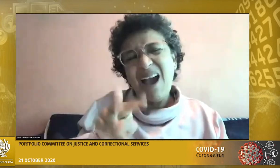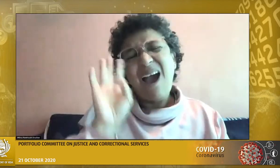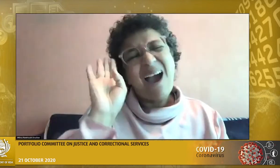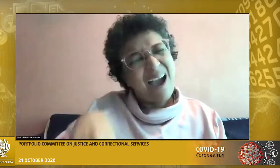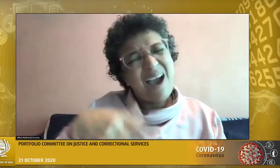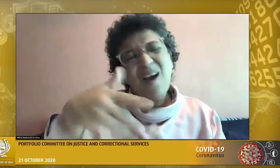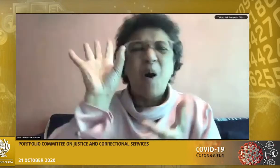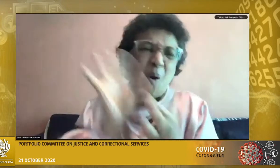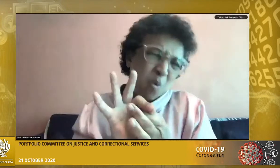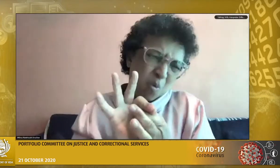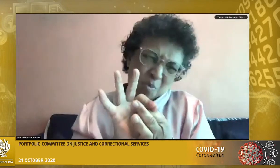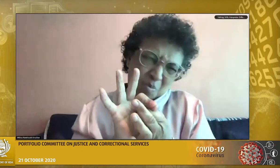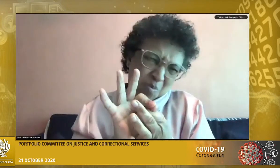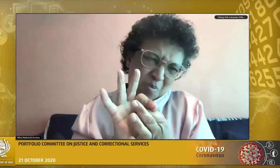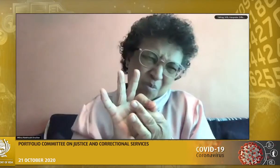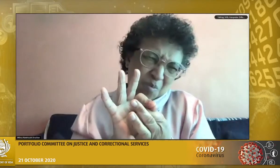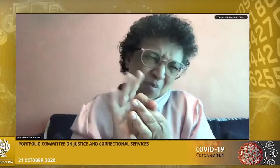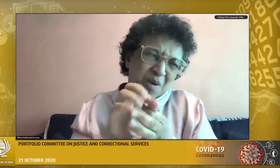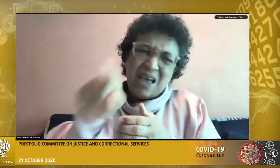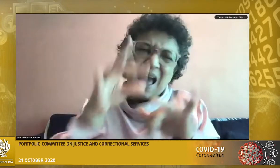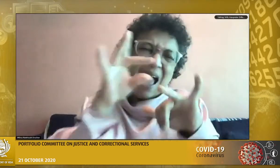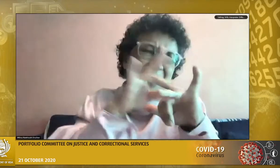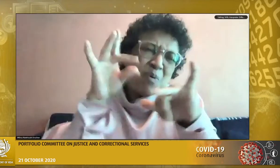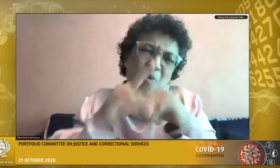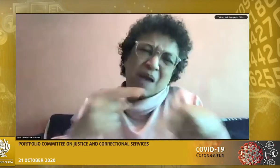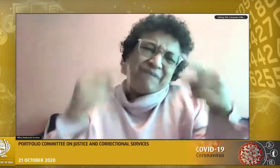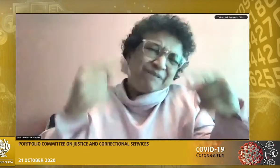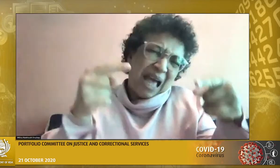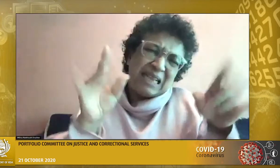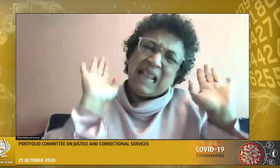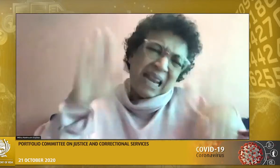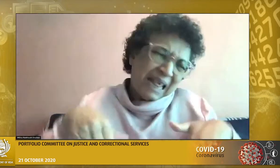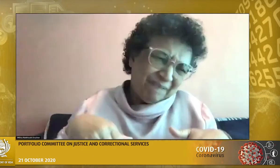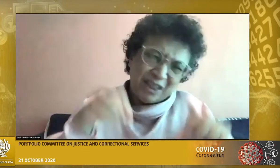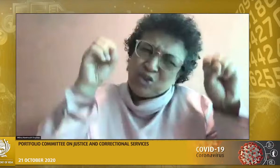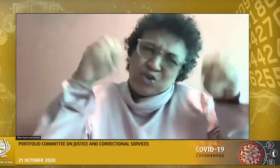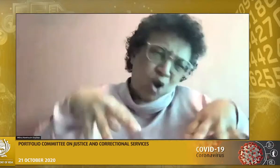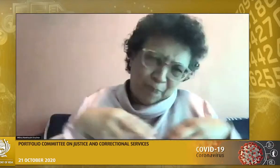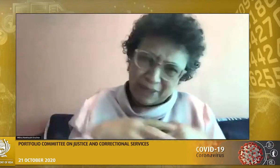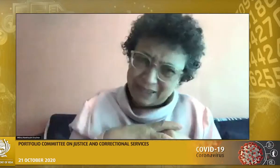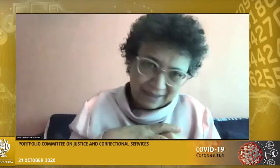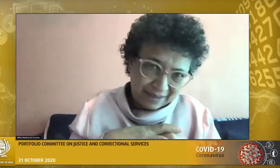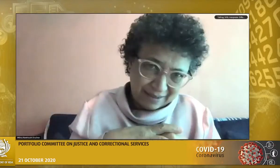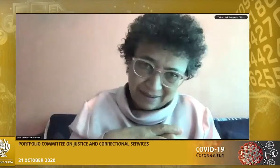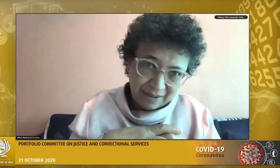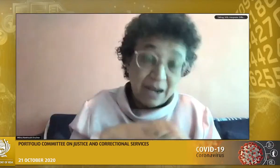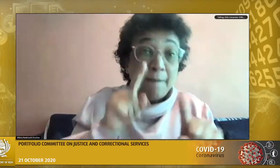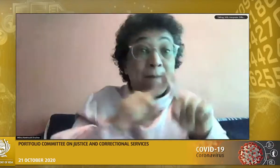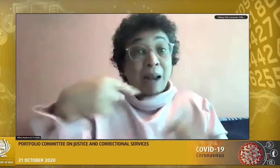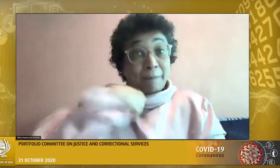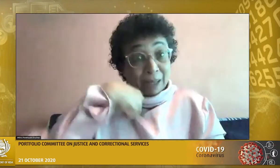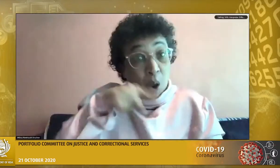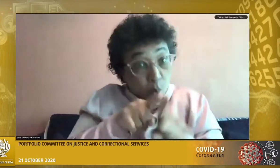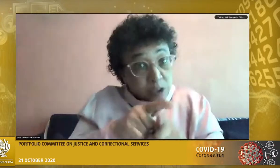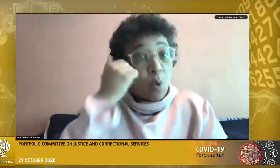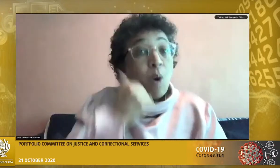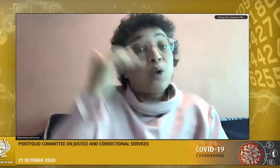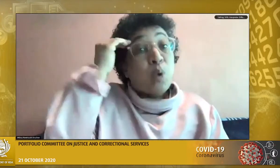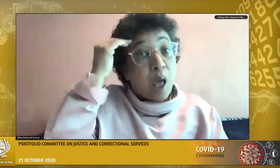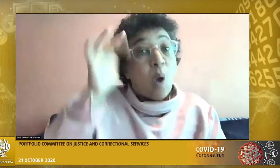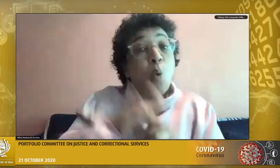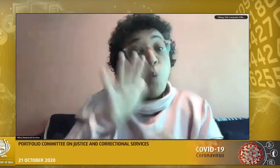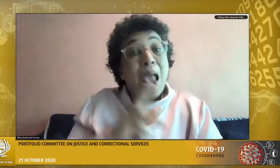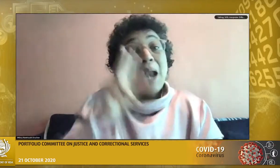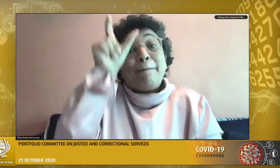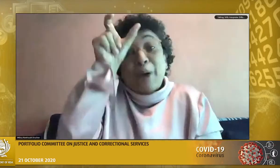you know, maybe that police member is tired that day and they're just like, oh, you know, it's just a domestic fight, you